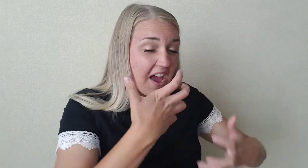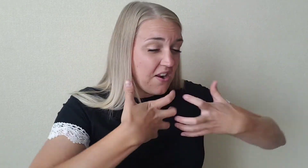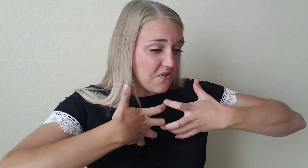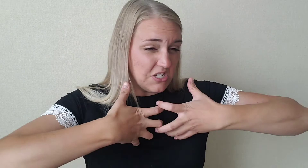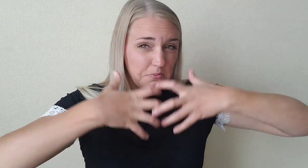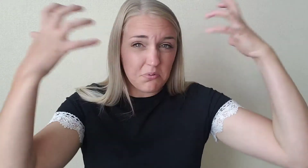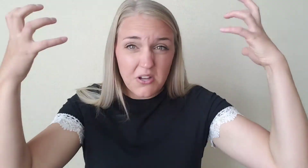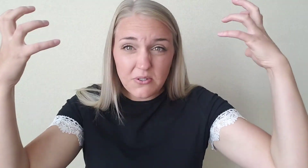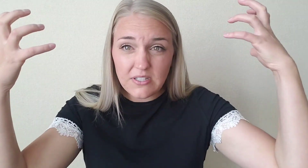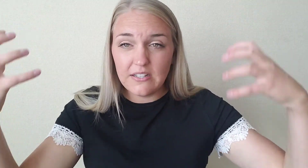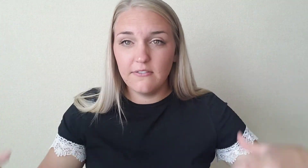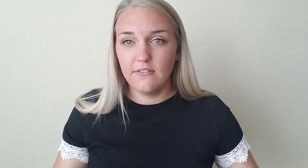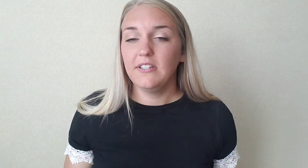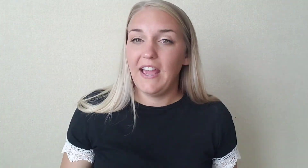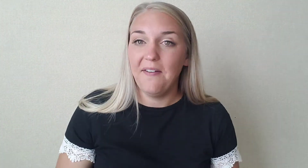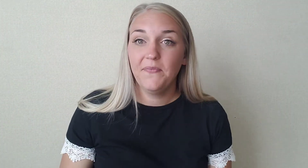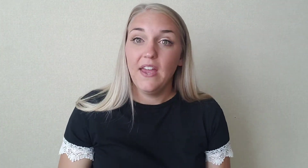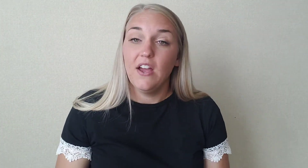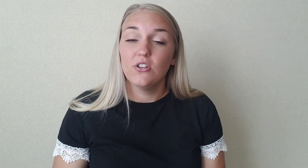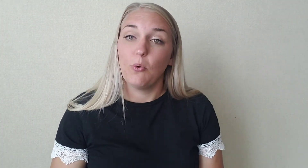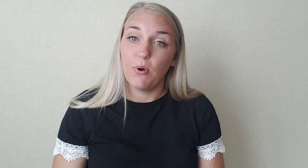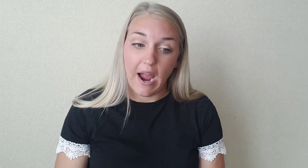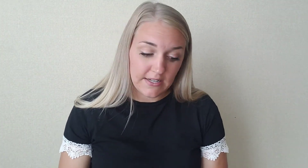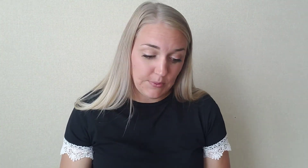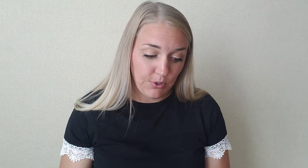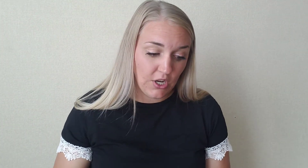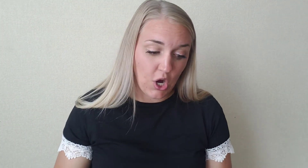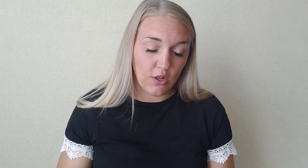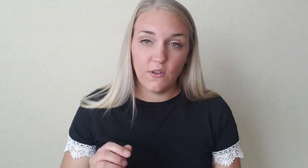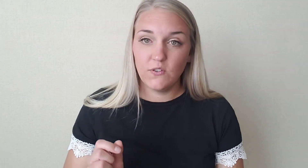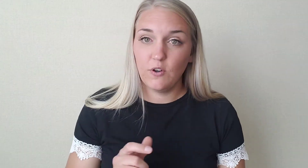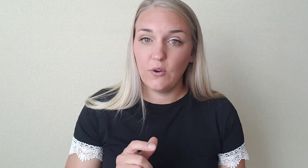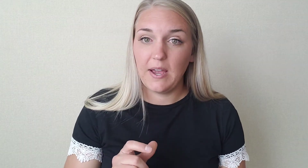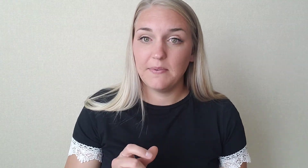mad, explosive, okay? So practice putting all of those vocab